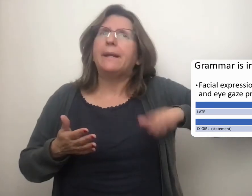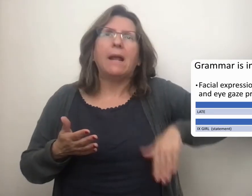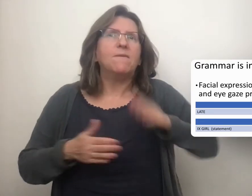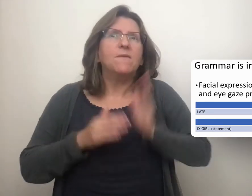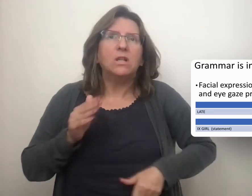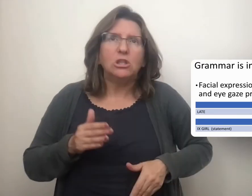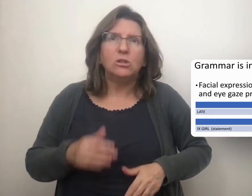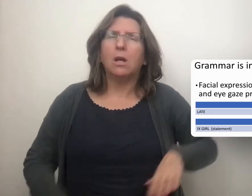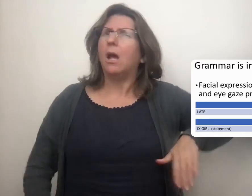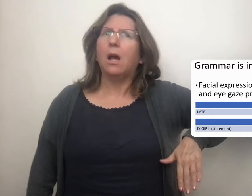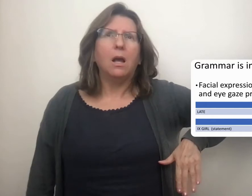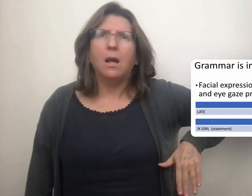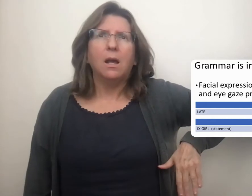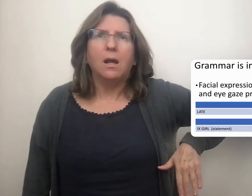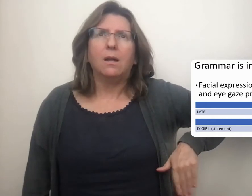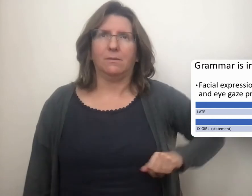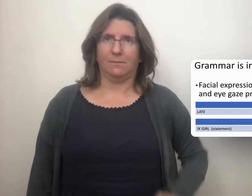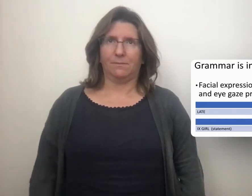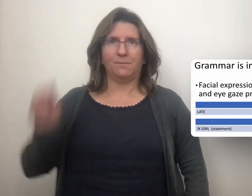yet, not finished.